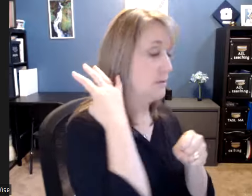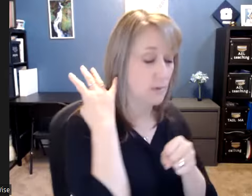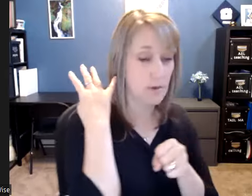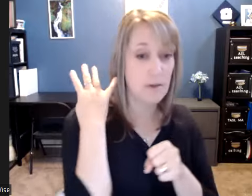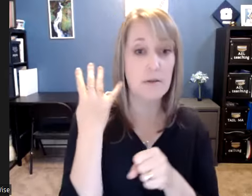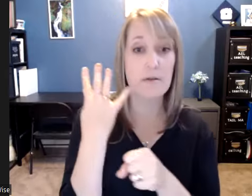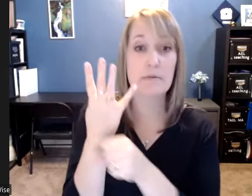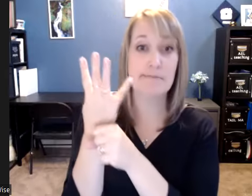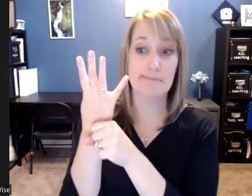Or